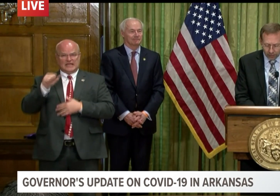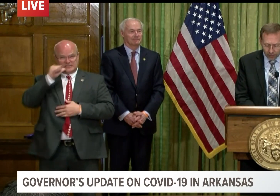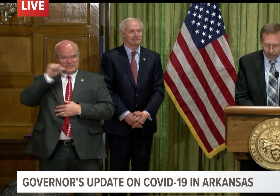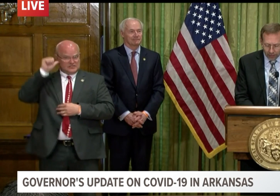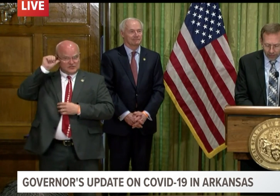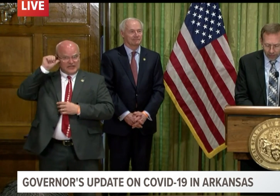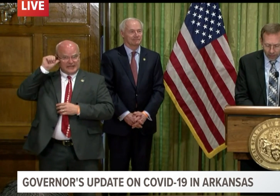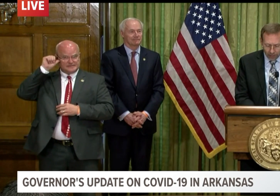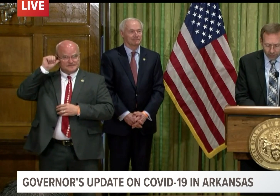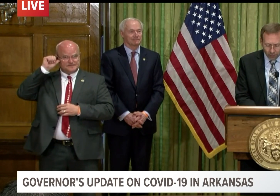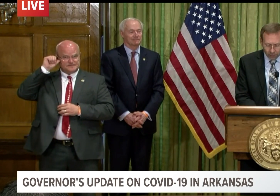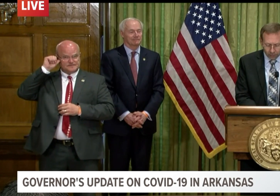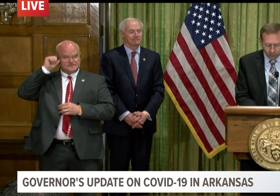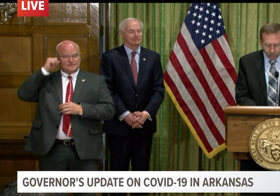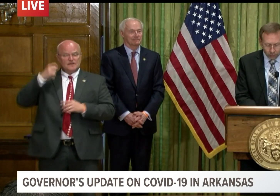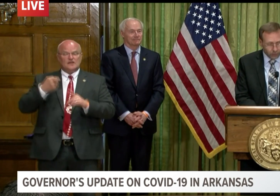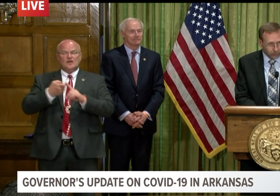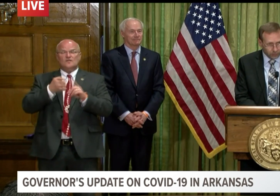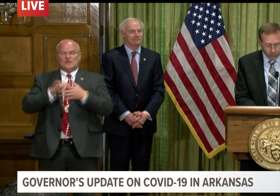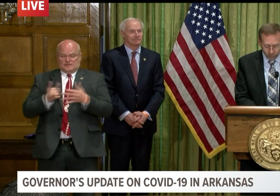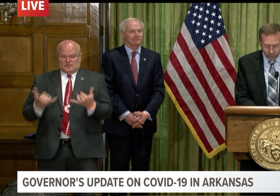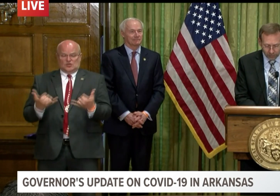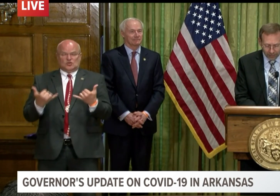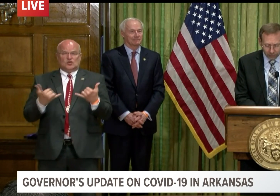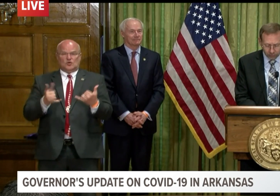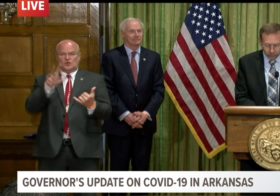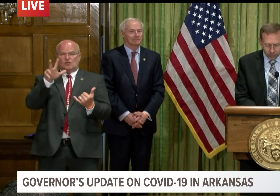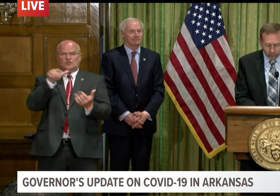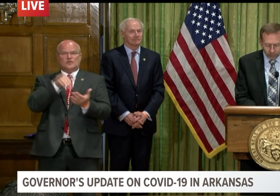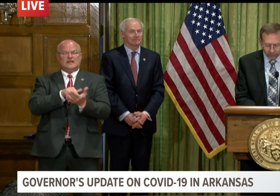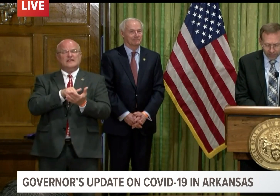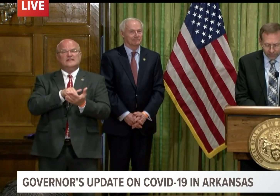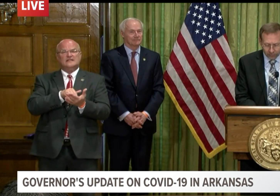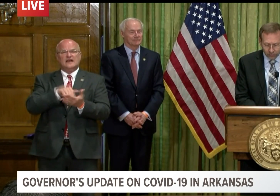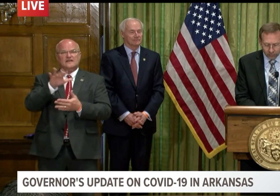yesterday. Of our current